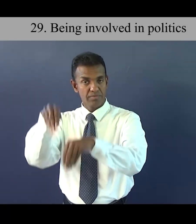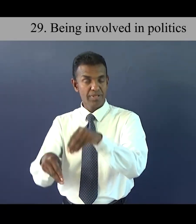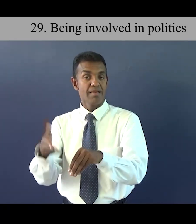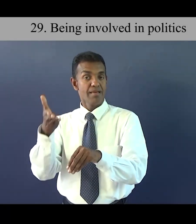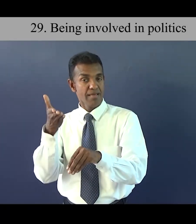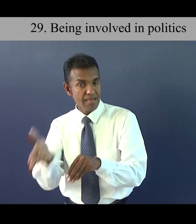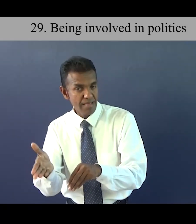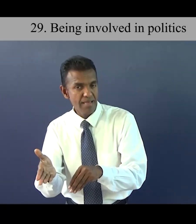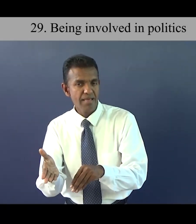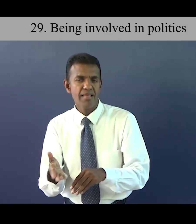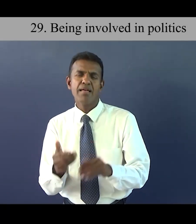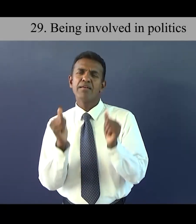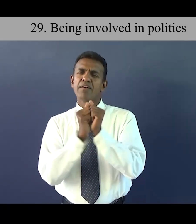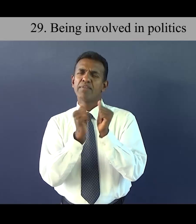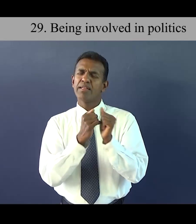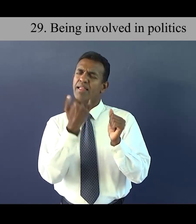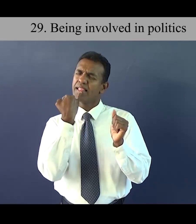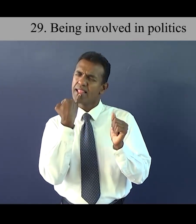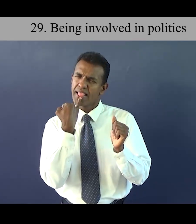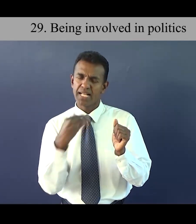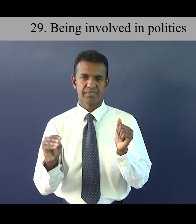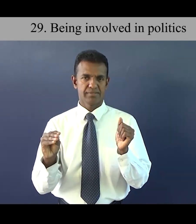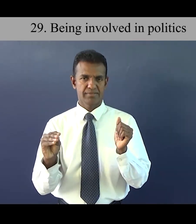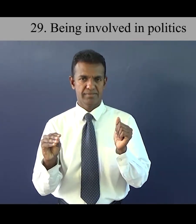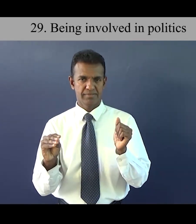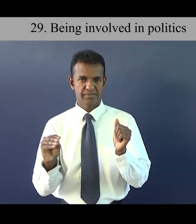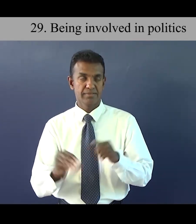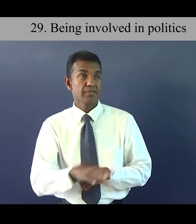Making sure voting is secret.